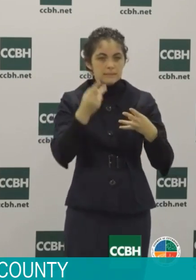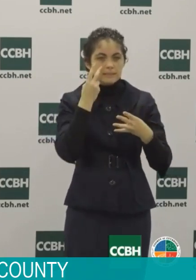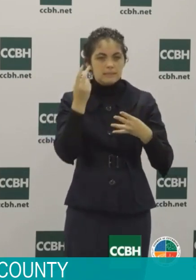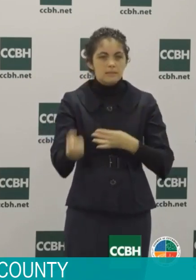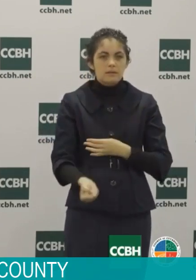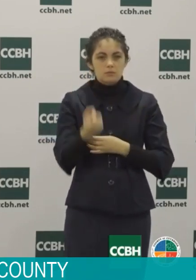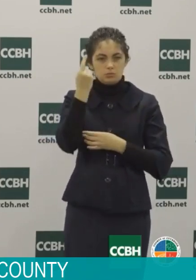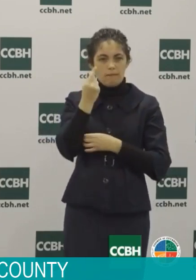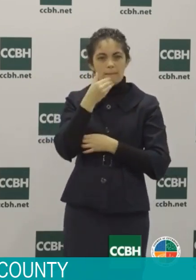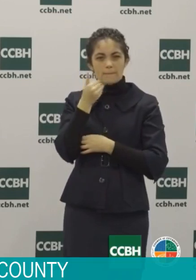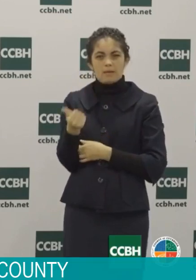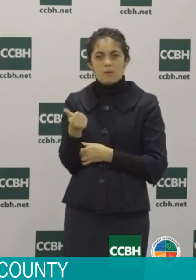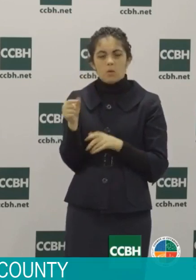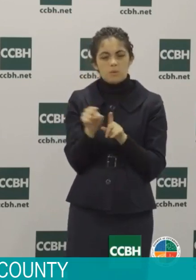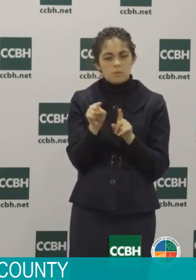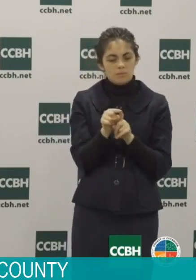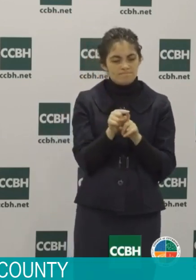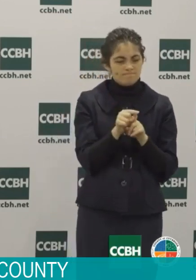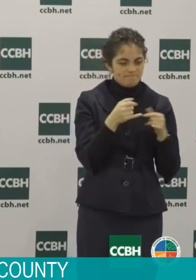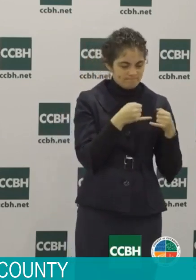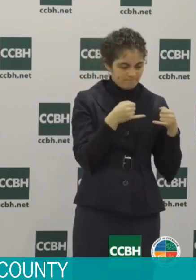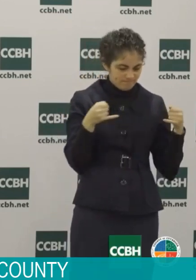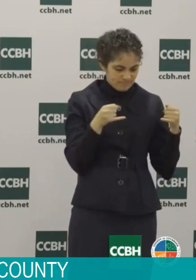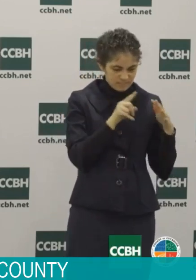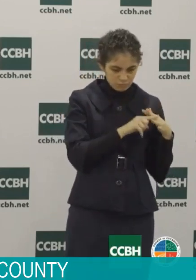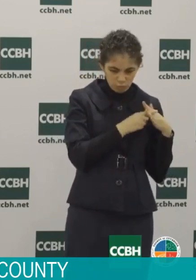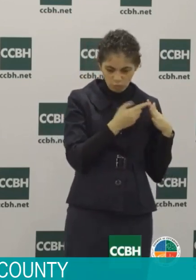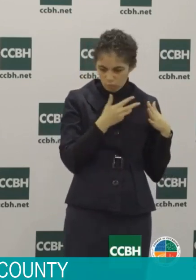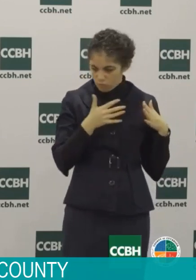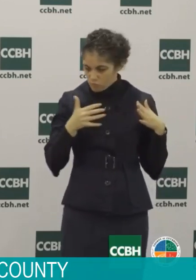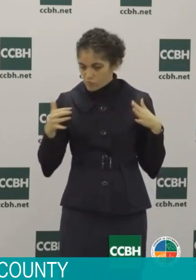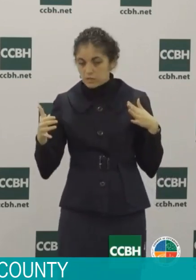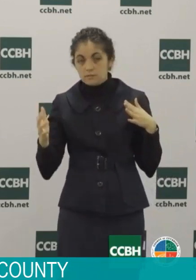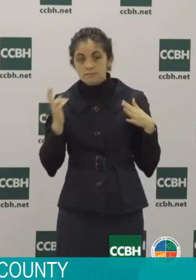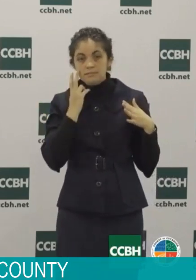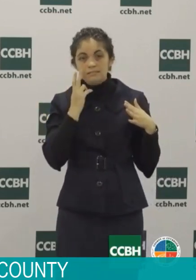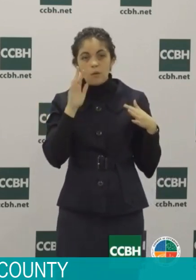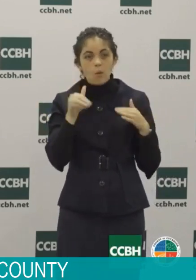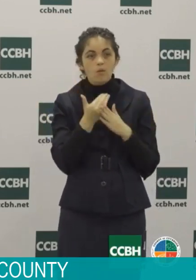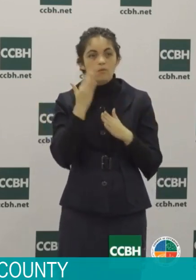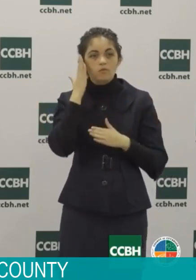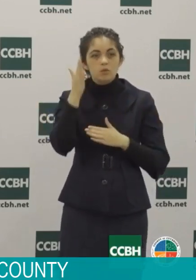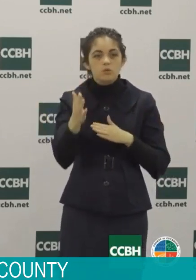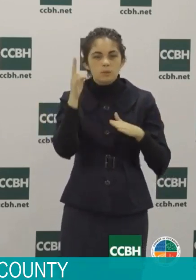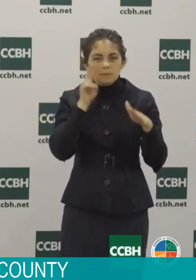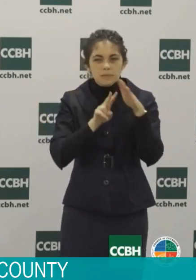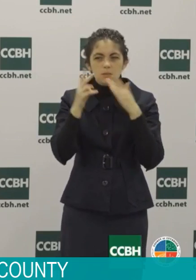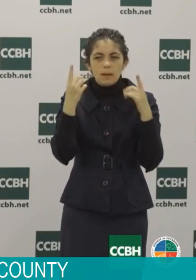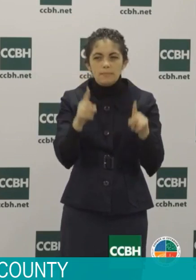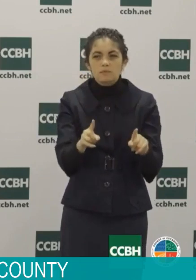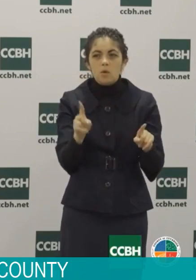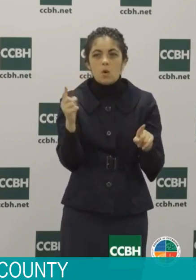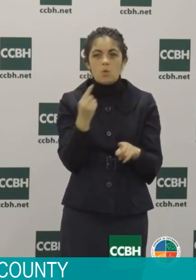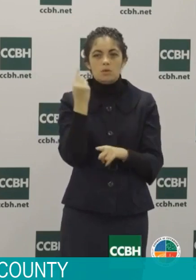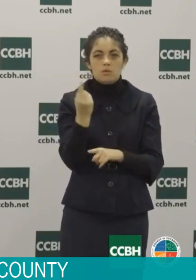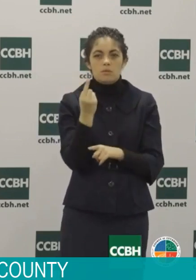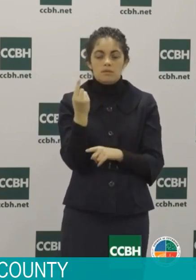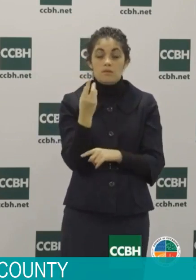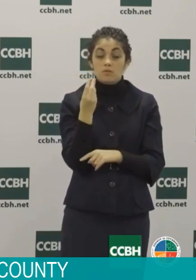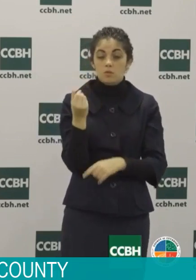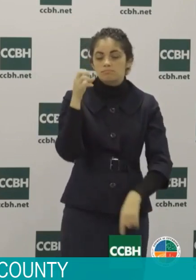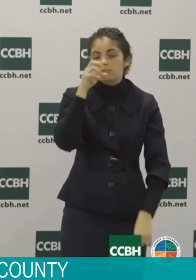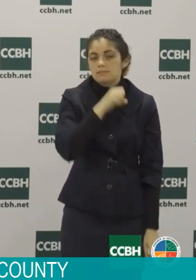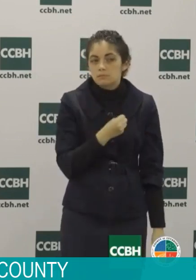understand the situation and the timeline. But every future prediction can only be made with some